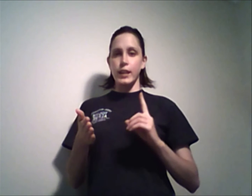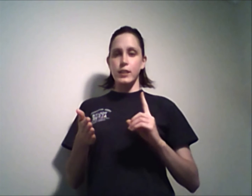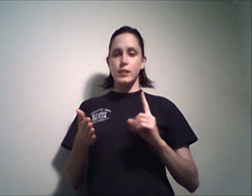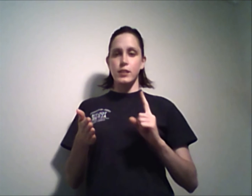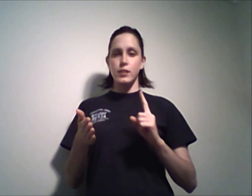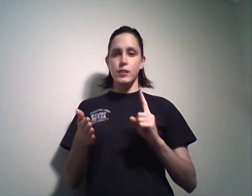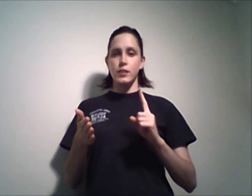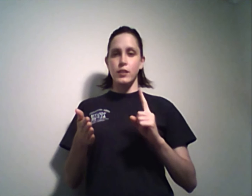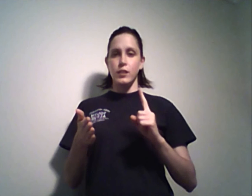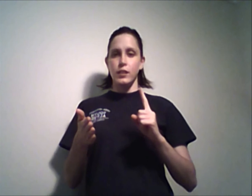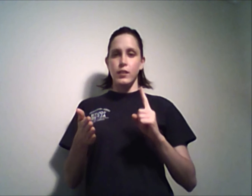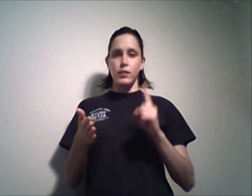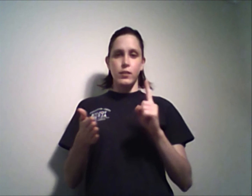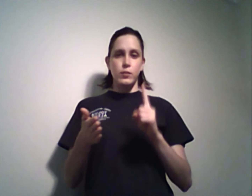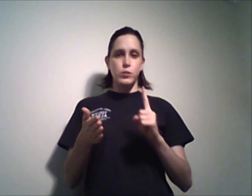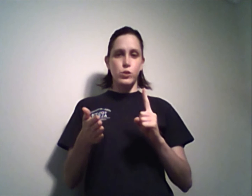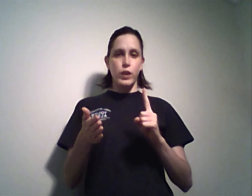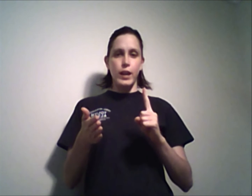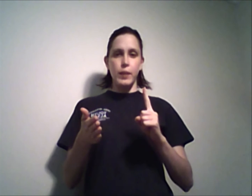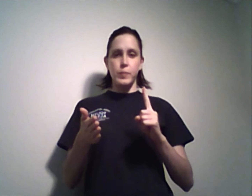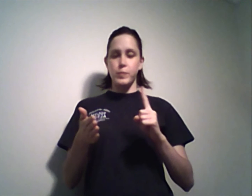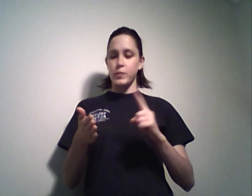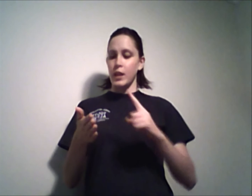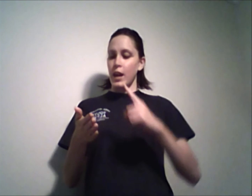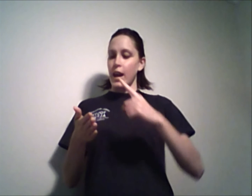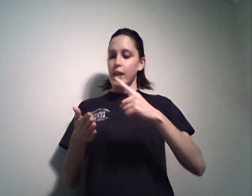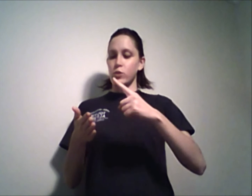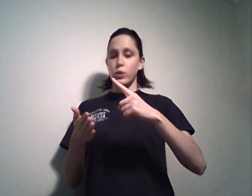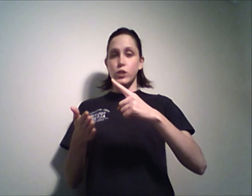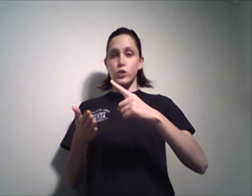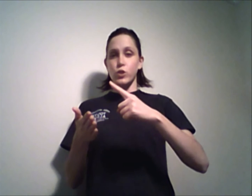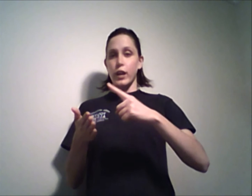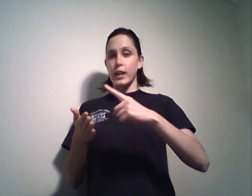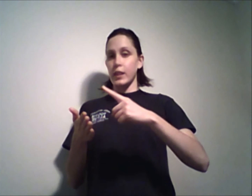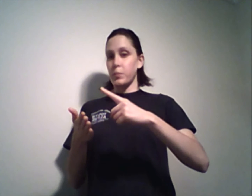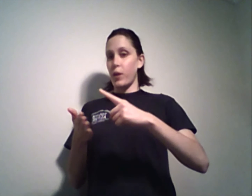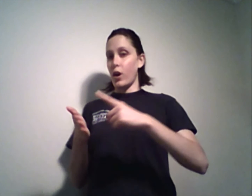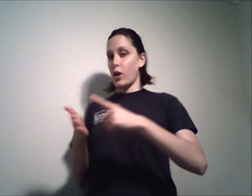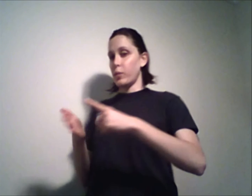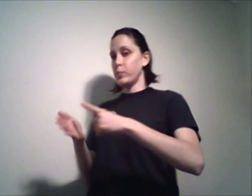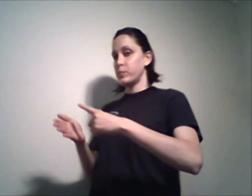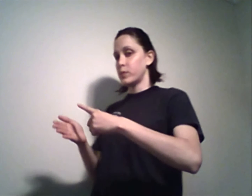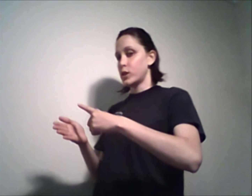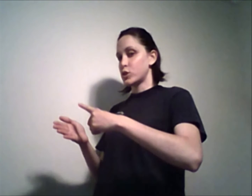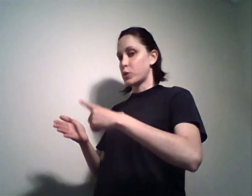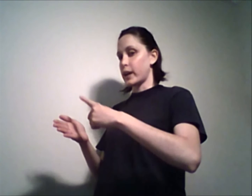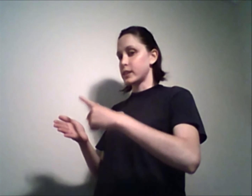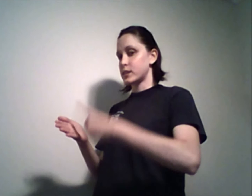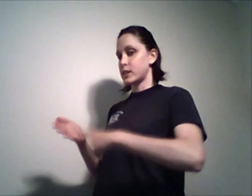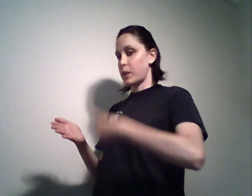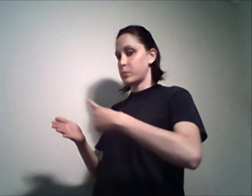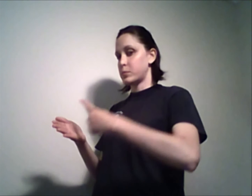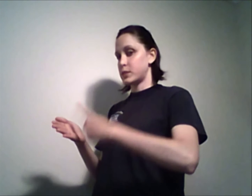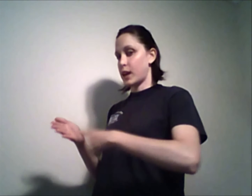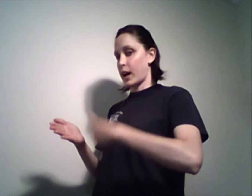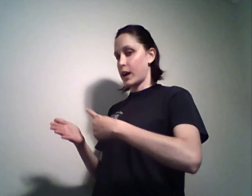index straight up, and it's going to strike at the palm twice. Sometimes.